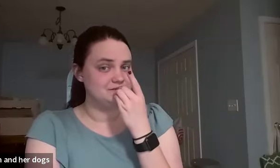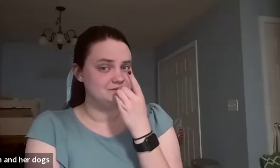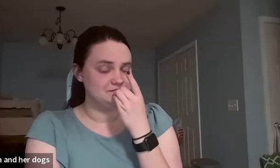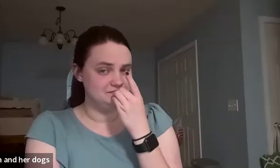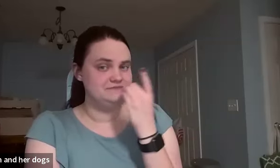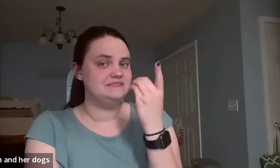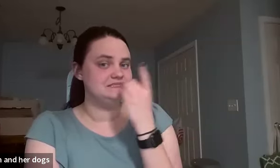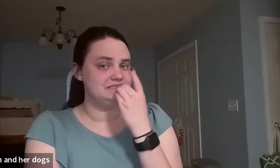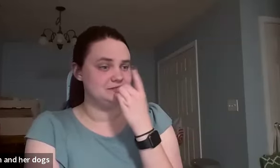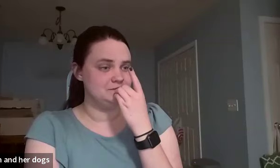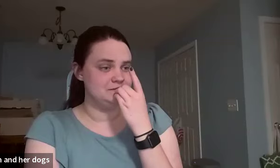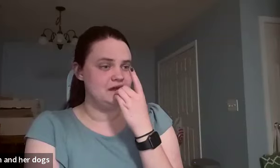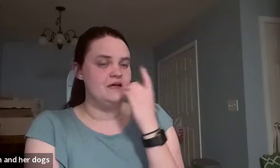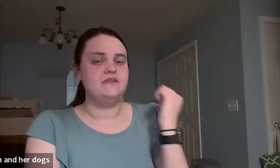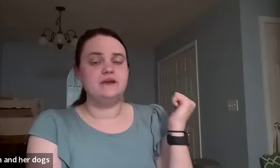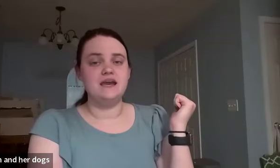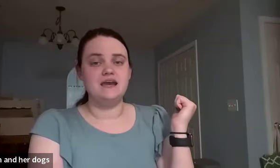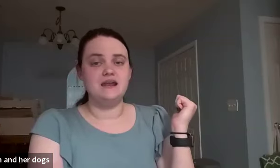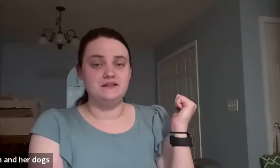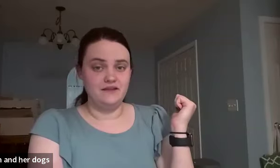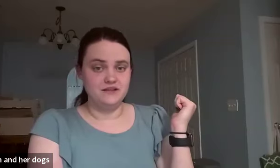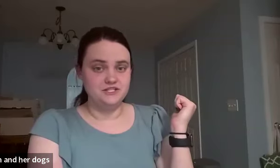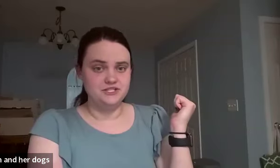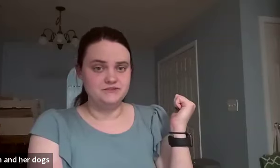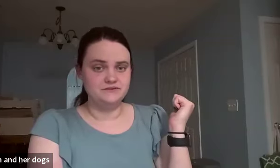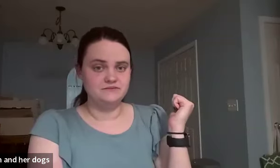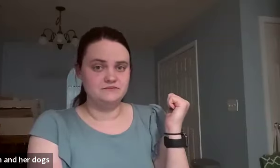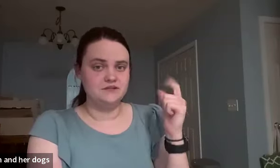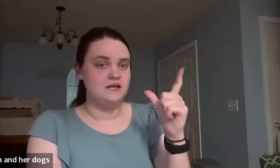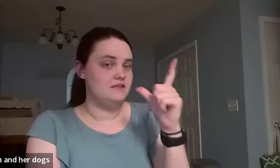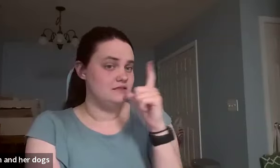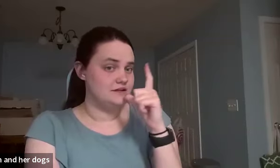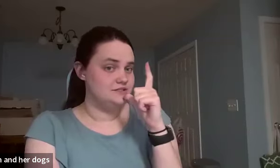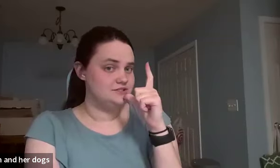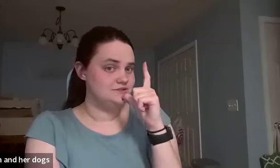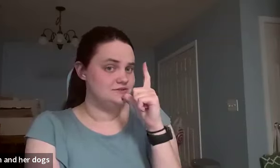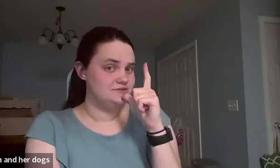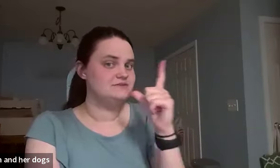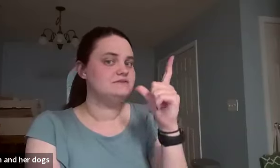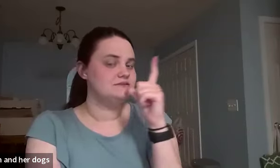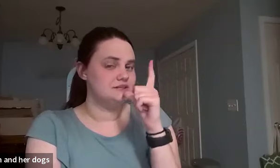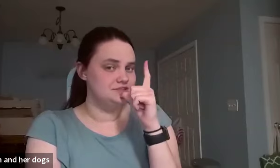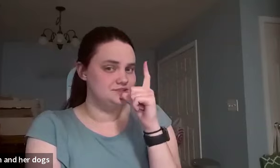dinner, dinner. Then we had lunch, lunch, lunch,